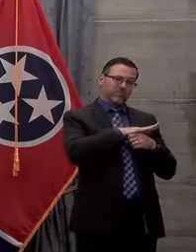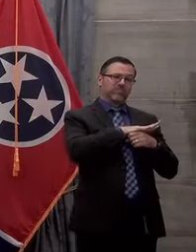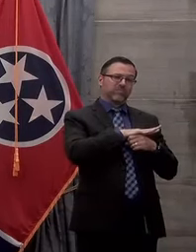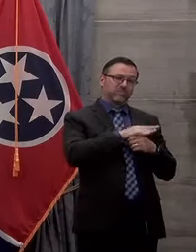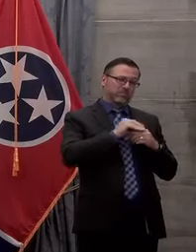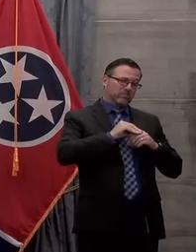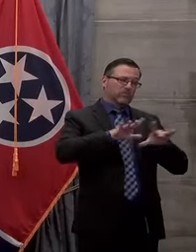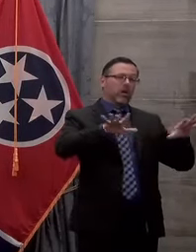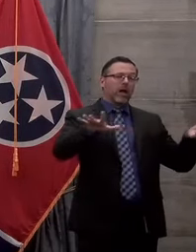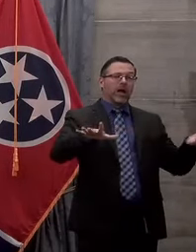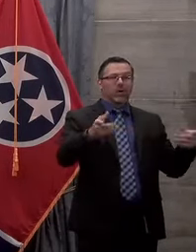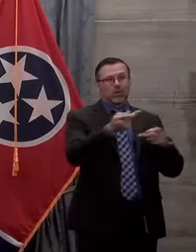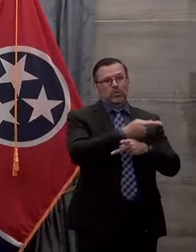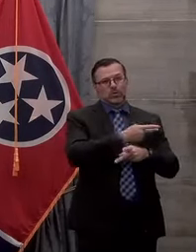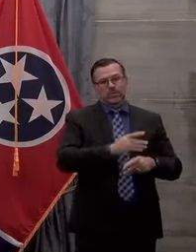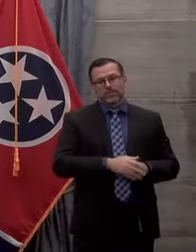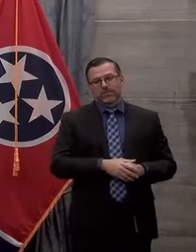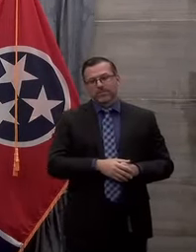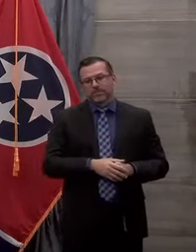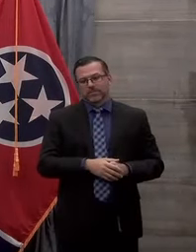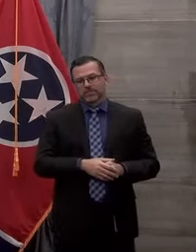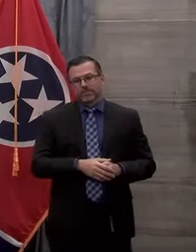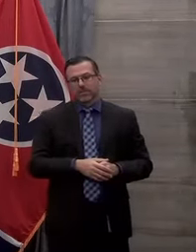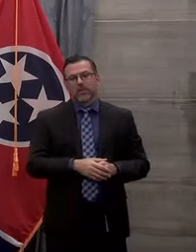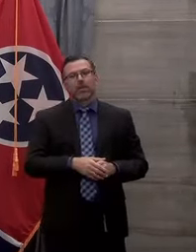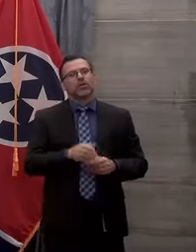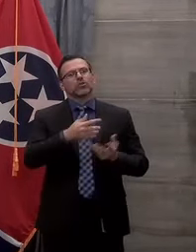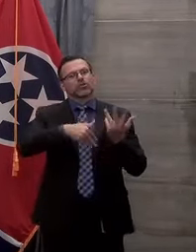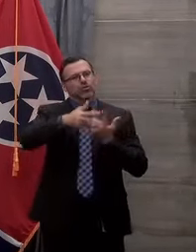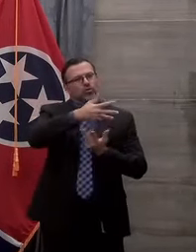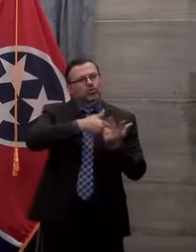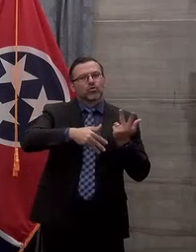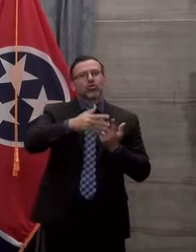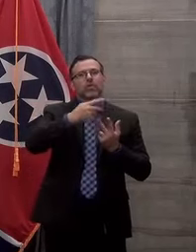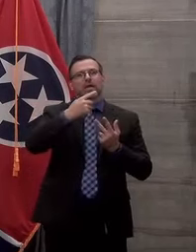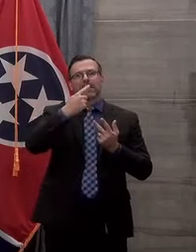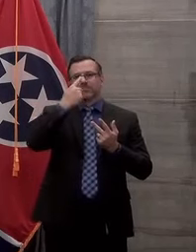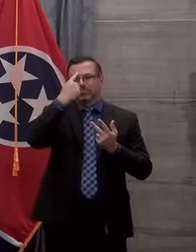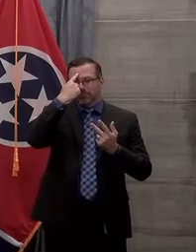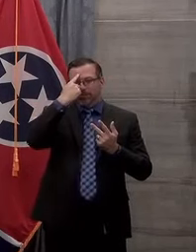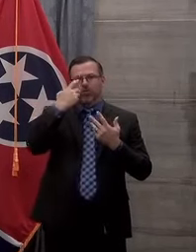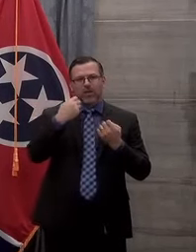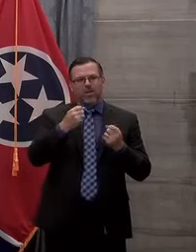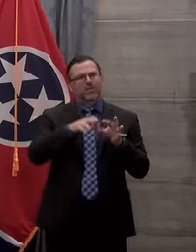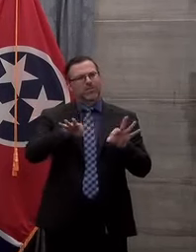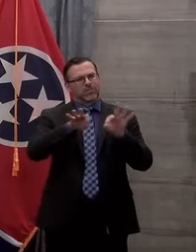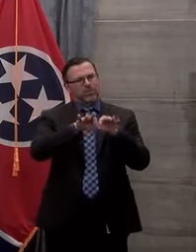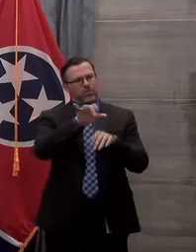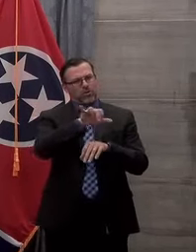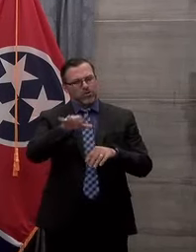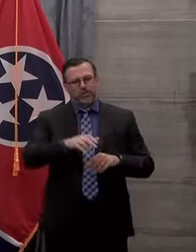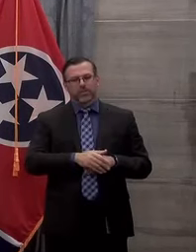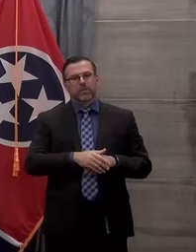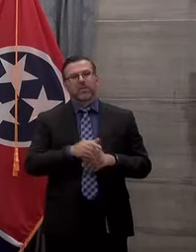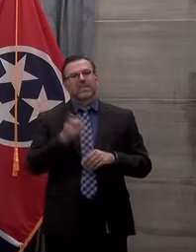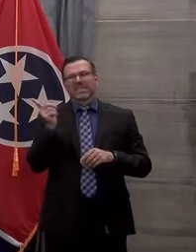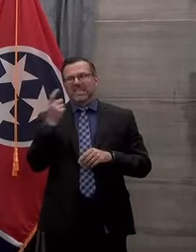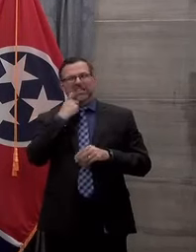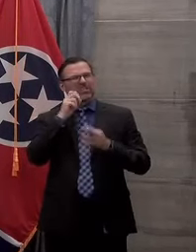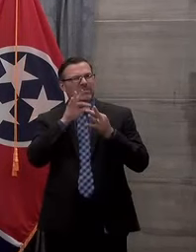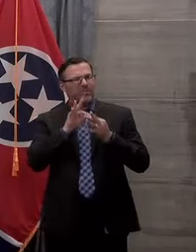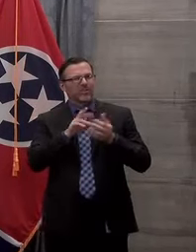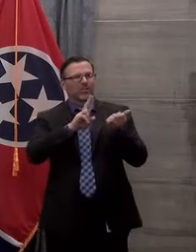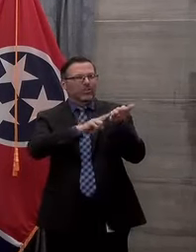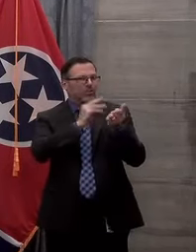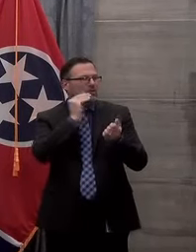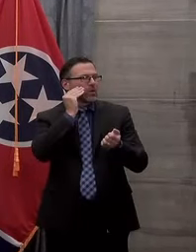incredibly important. As he mentioned, the last few of the long-term care facilities are being tested this week, and so that will